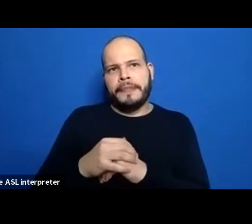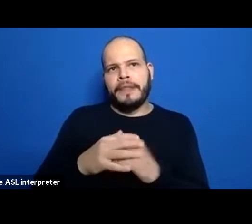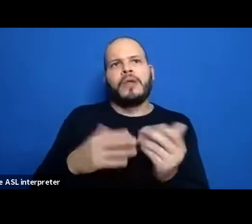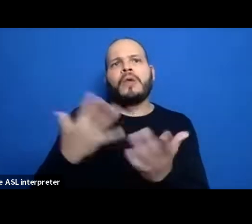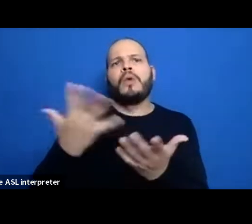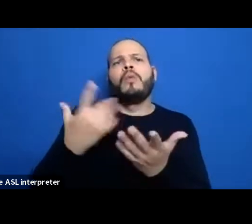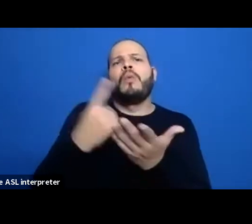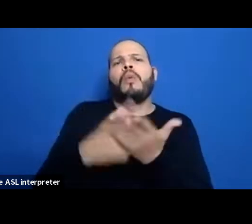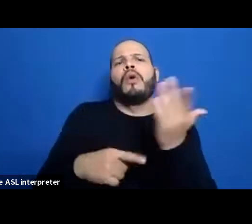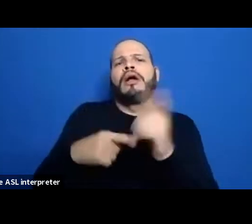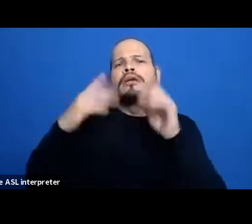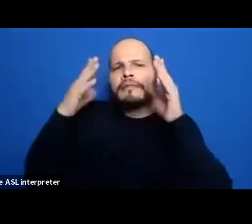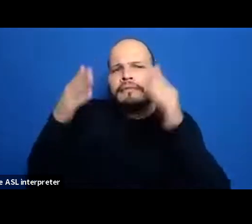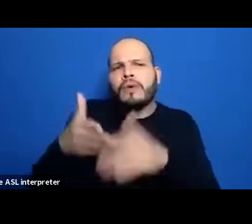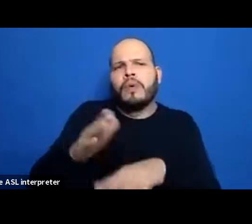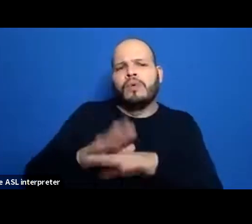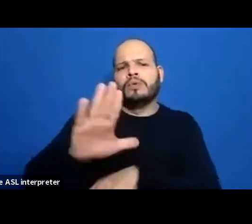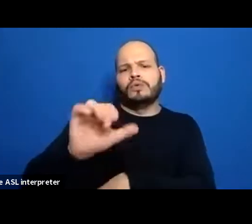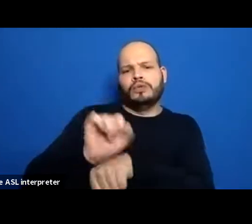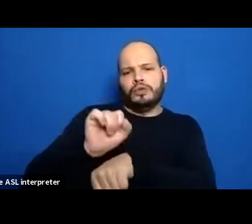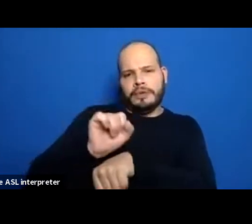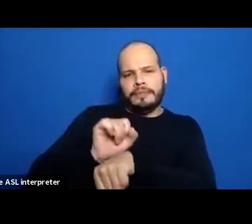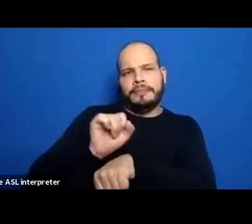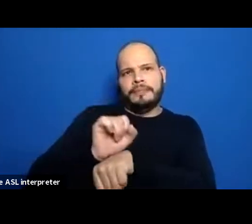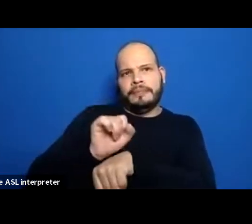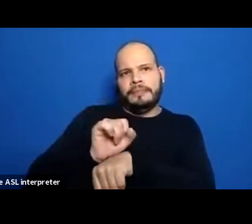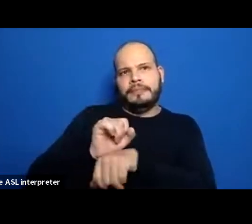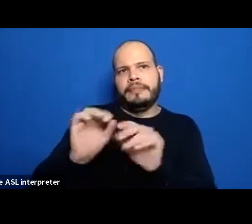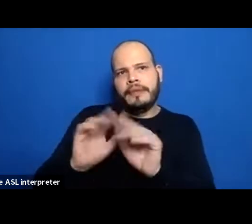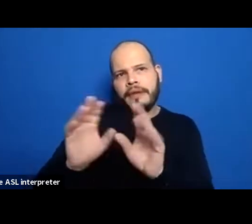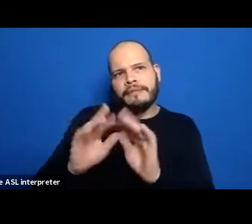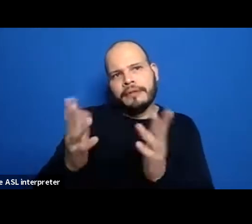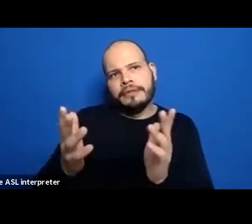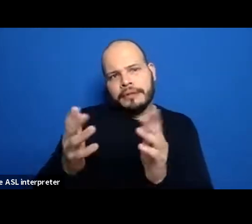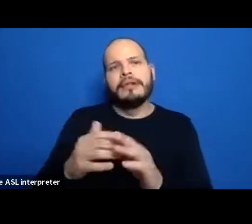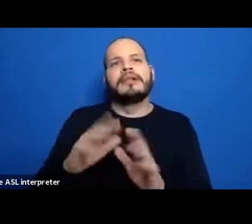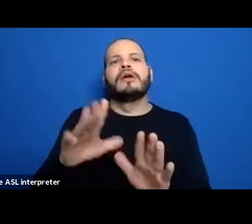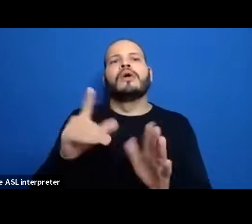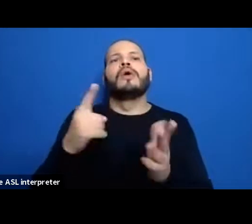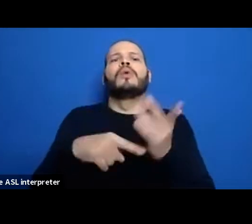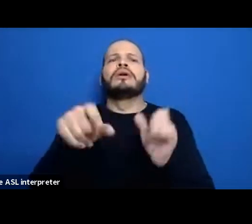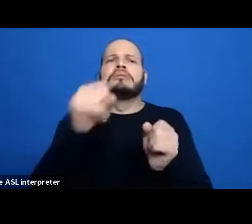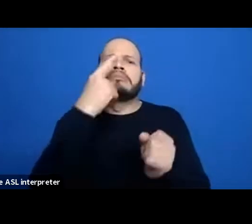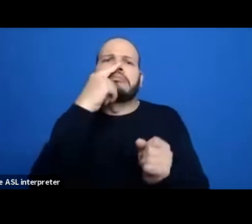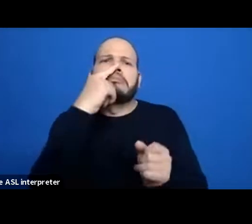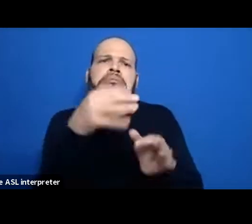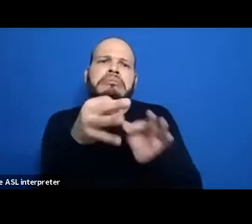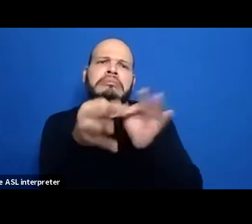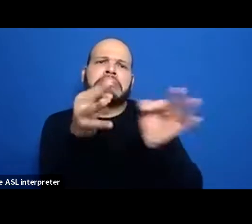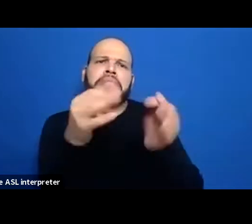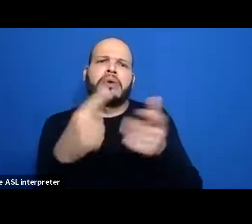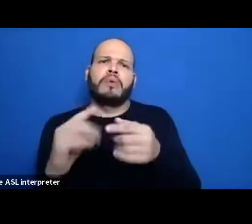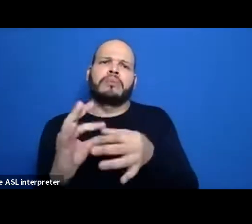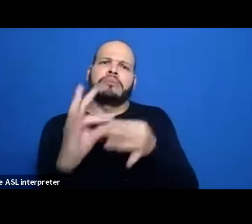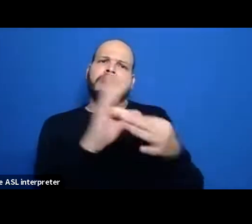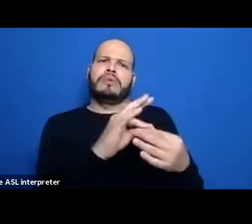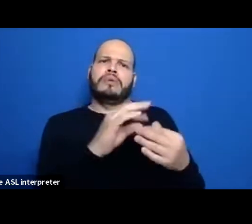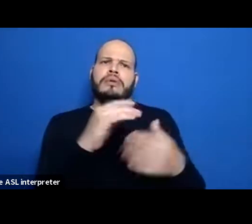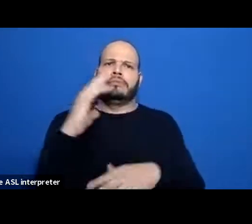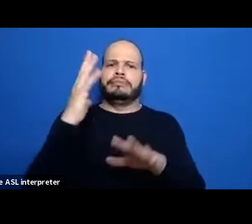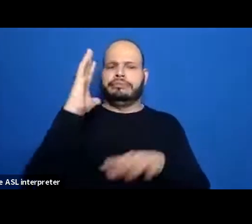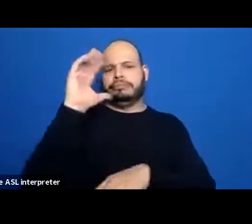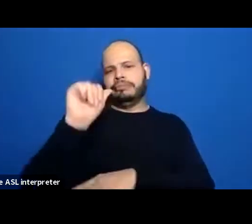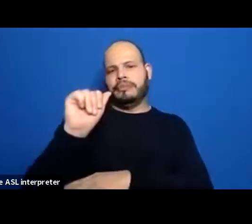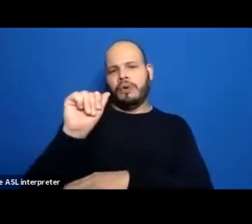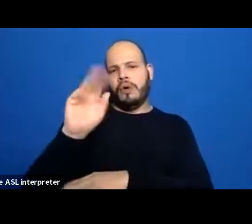how your work, can you talk about your work in relation to abolition and education? And what are the abolitionist visions